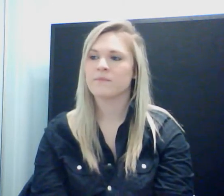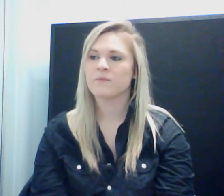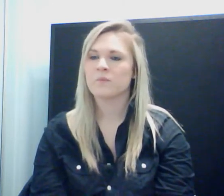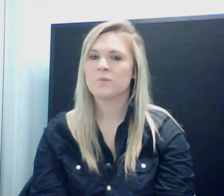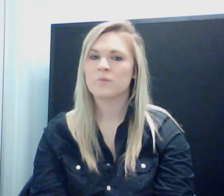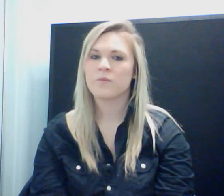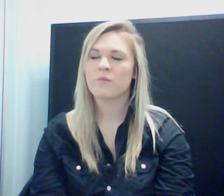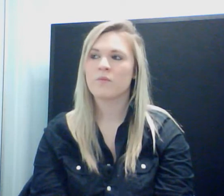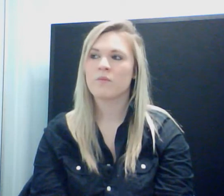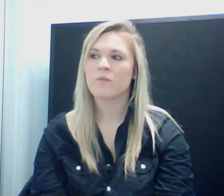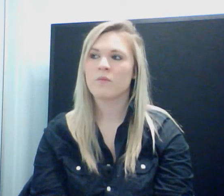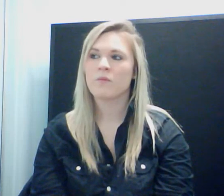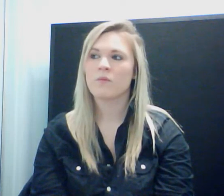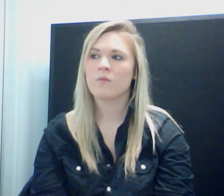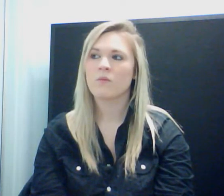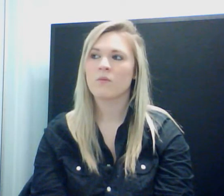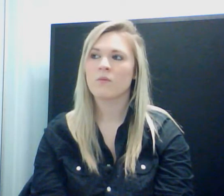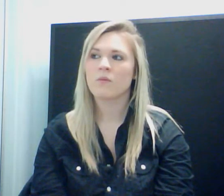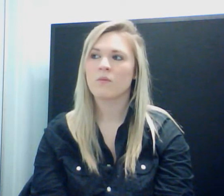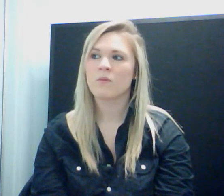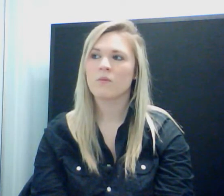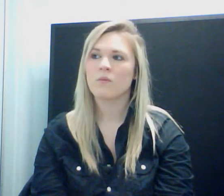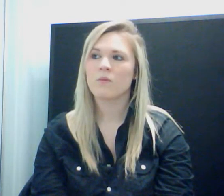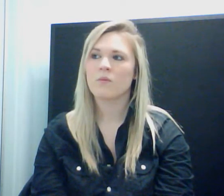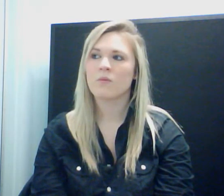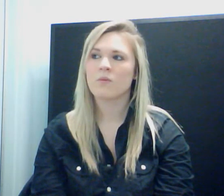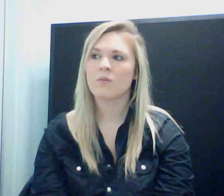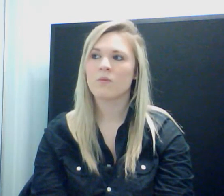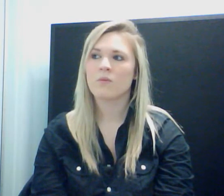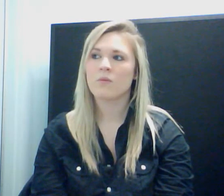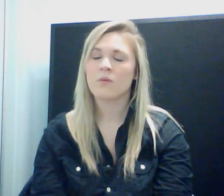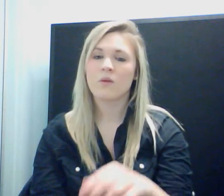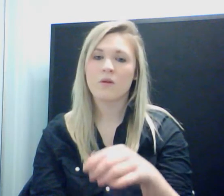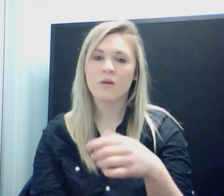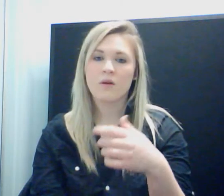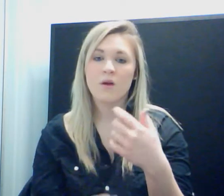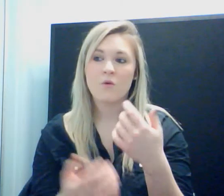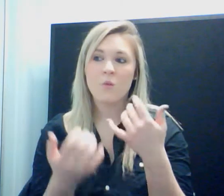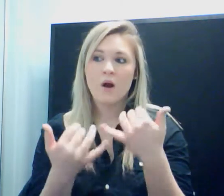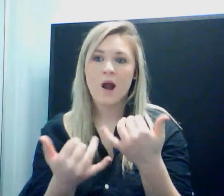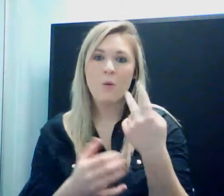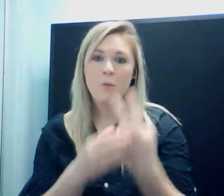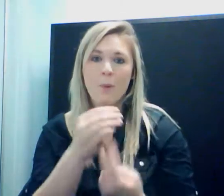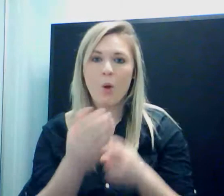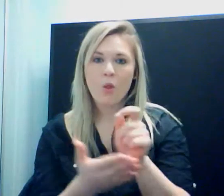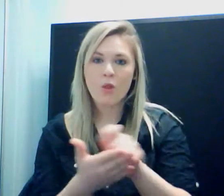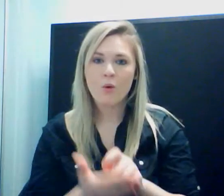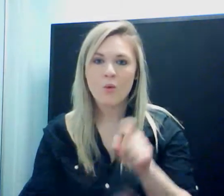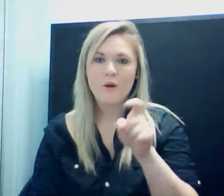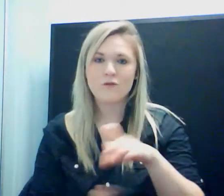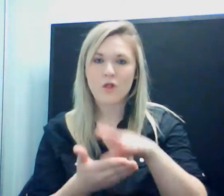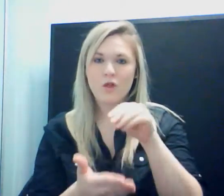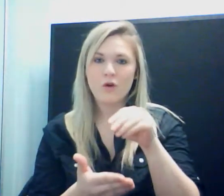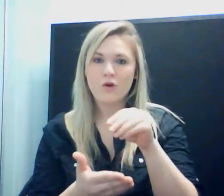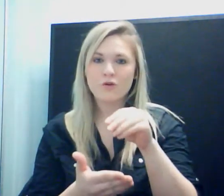One of the things when we're filling this out, we have to learn how to talk and write at the same time so it's never always